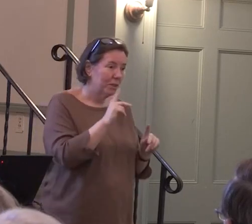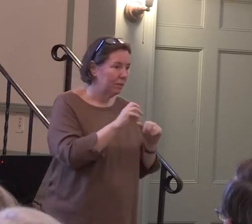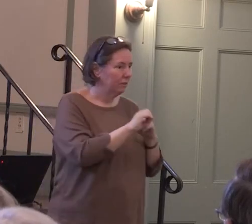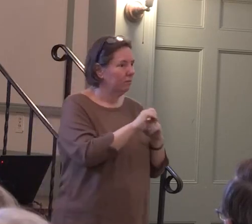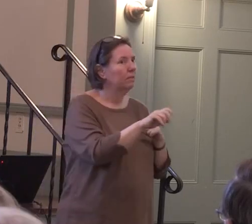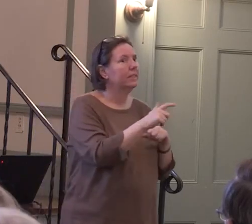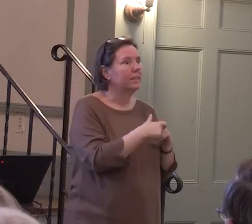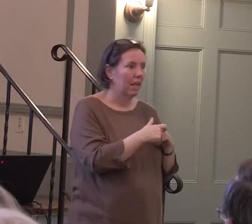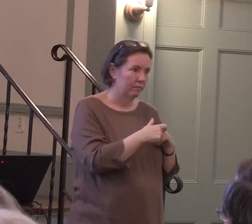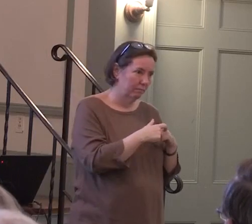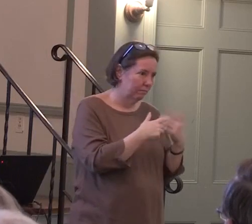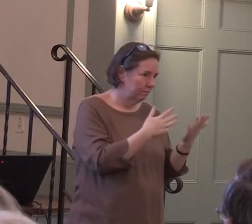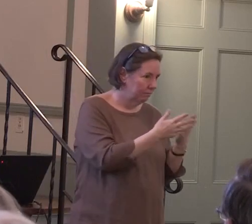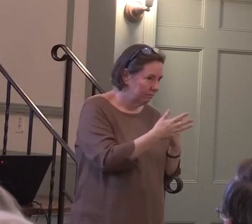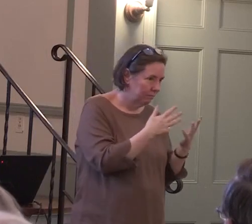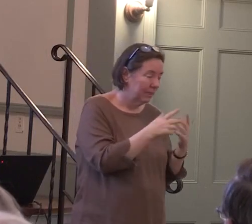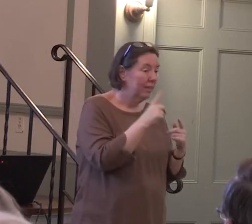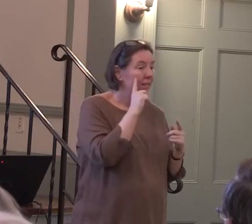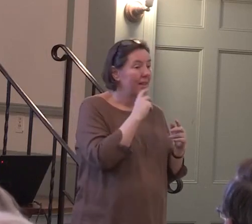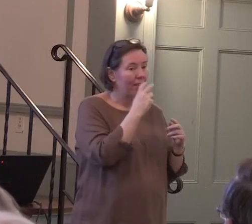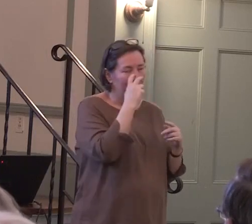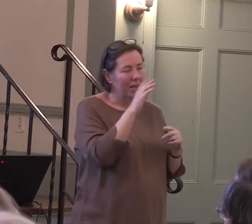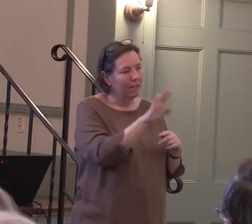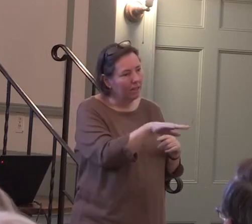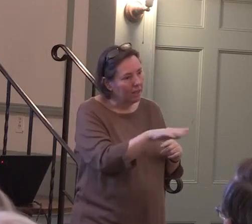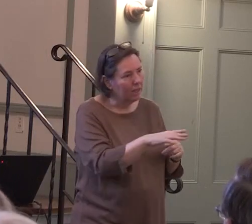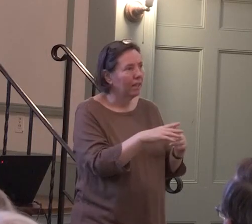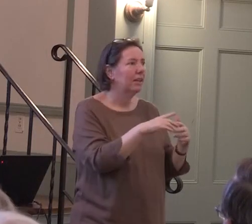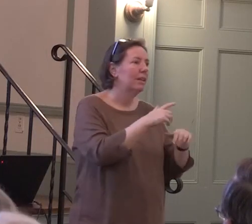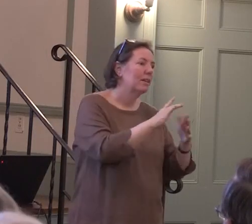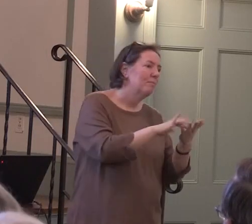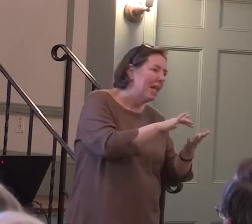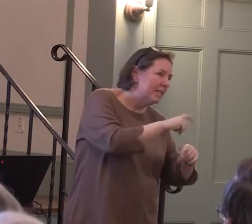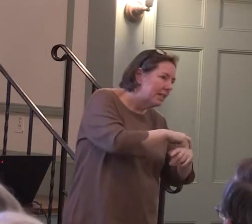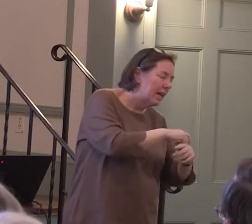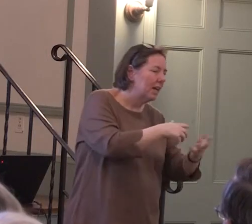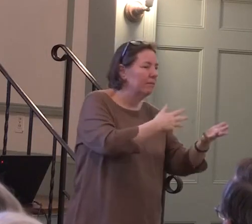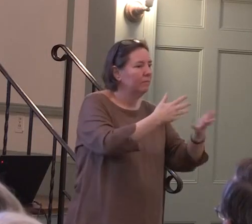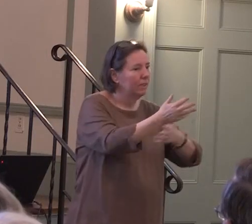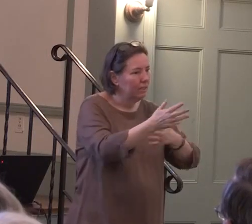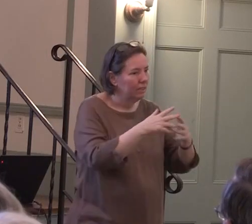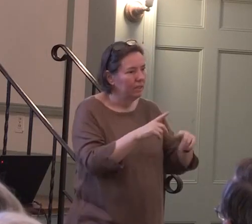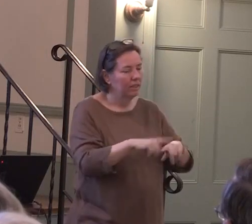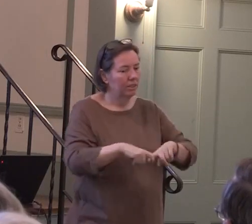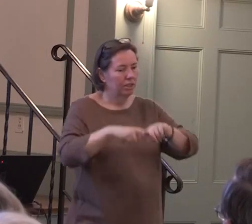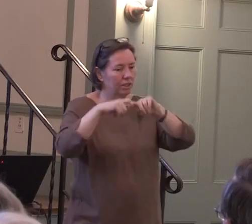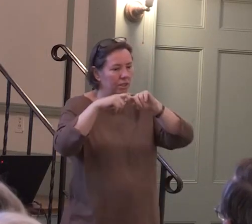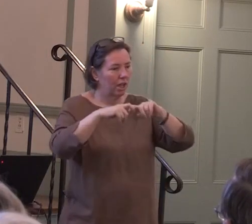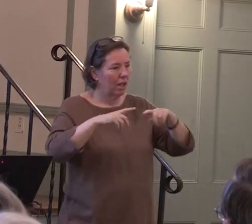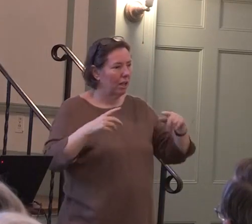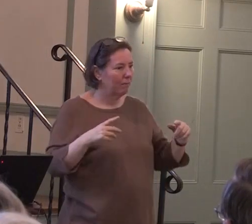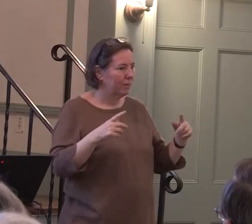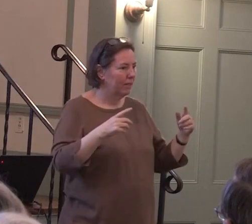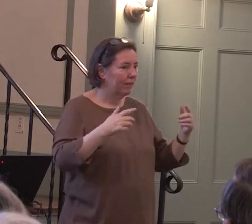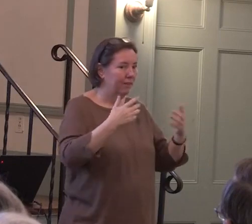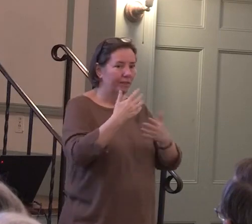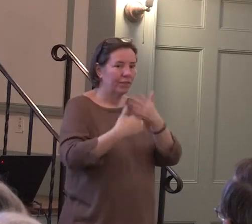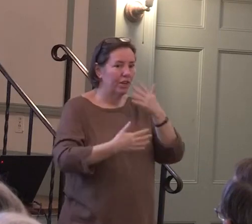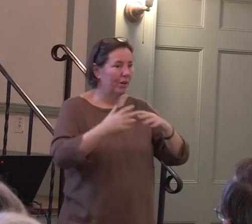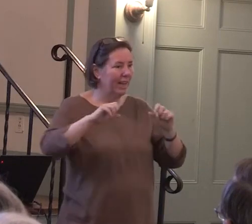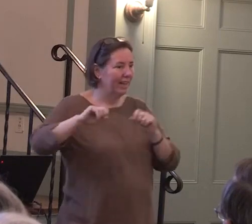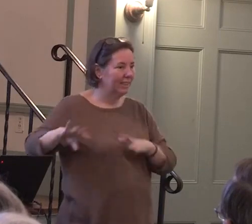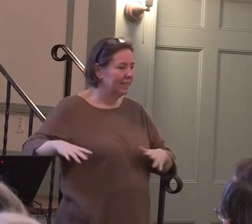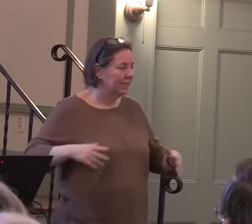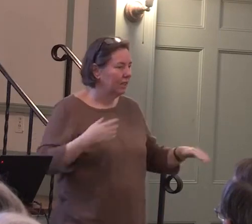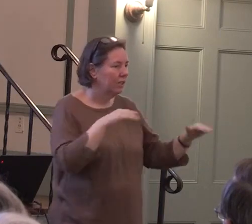lot longer. Deaf blind person, even longer. You have to stop what you're doing, free your hand,